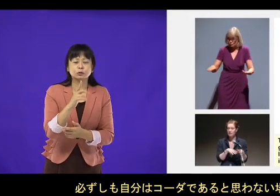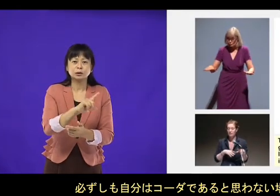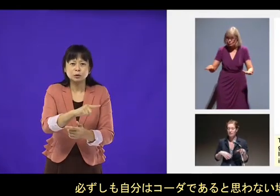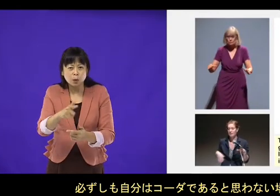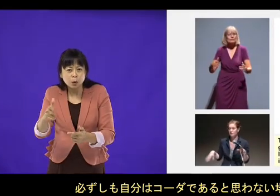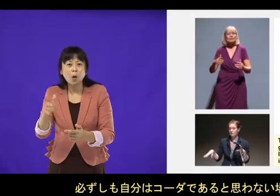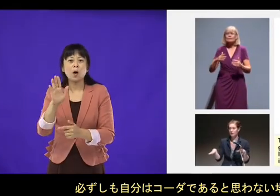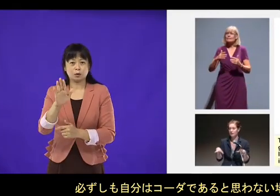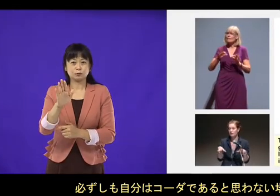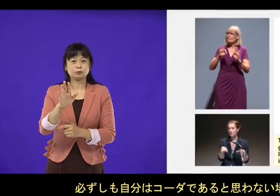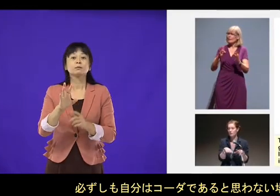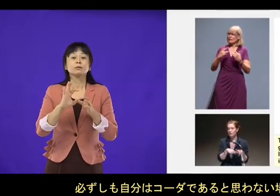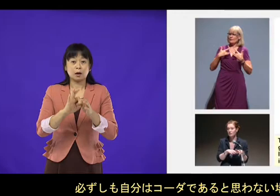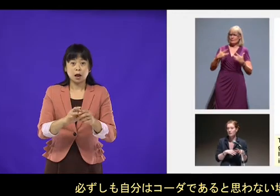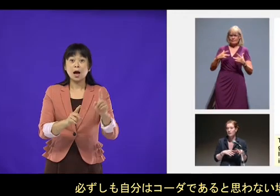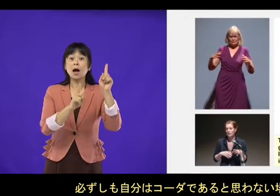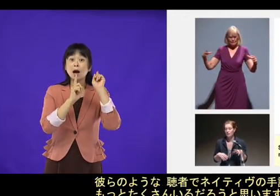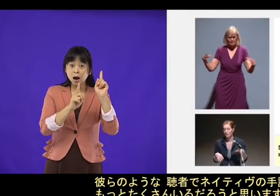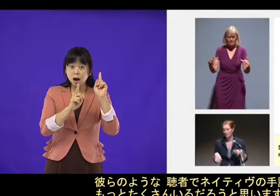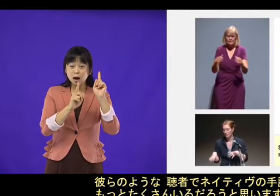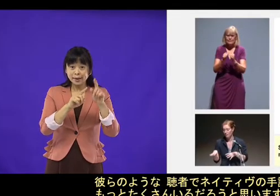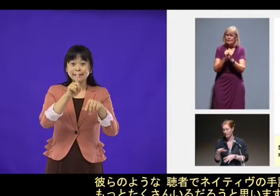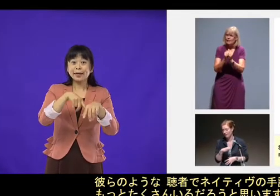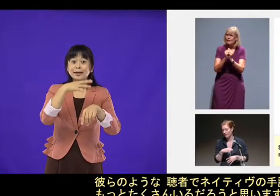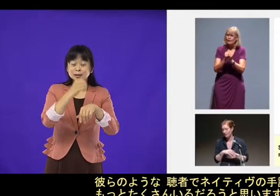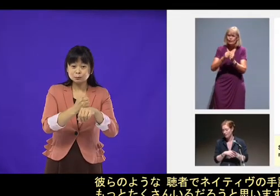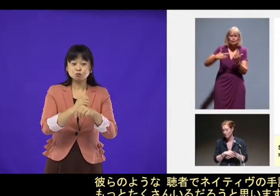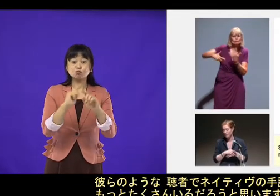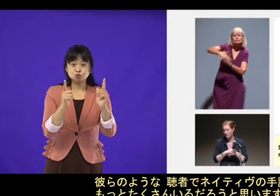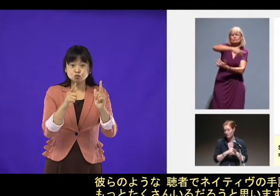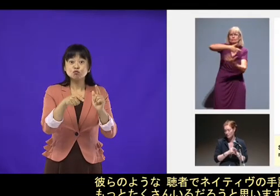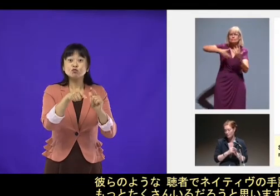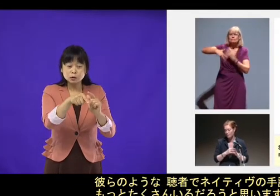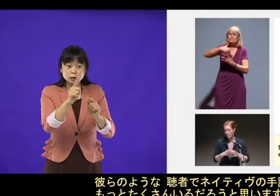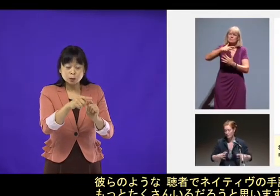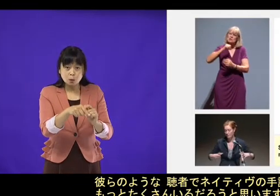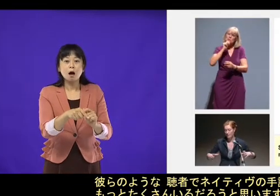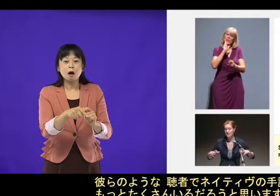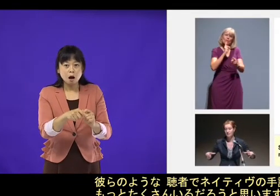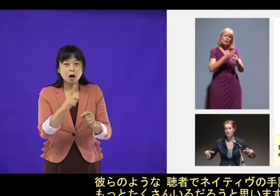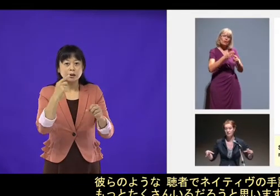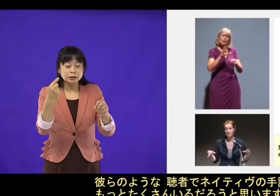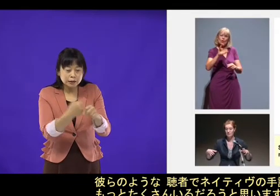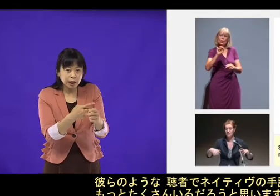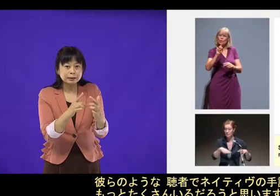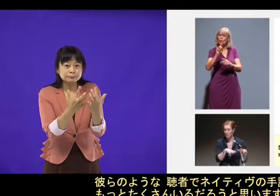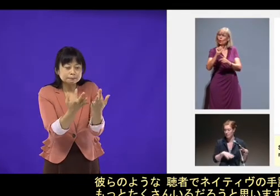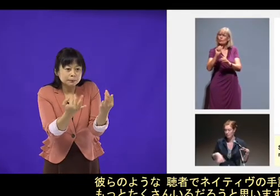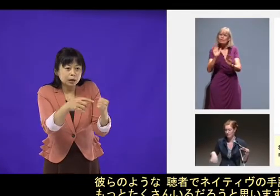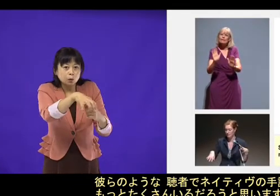not necessarily identified as codas, but they're kind of, so this group of native